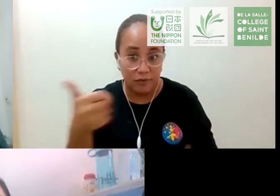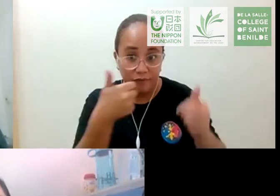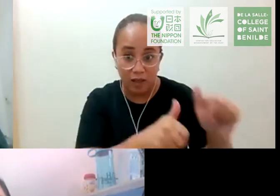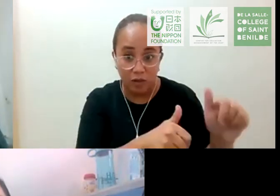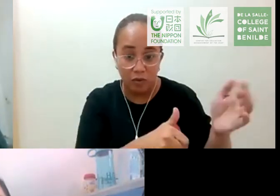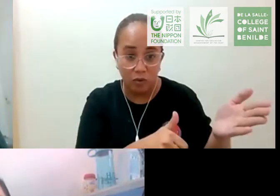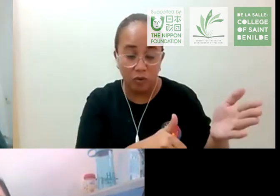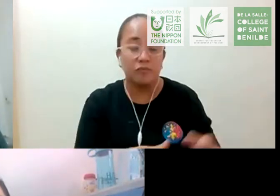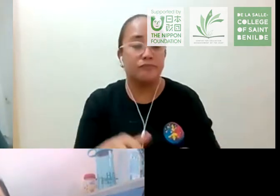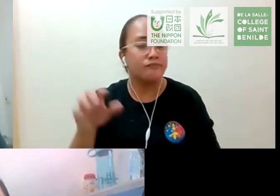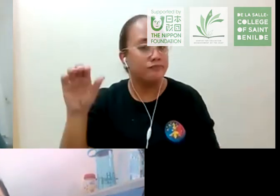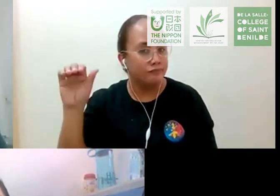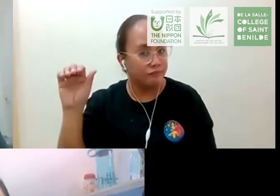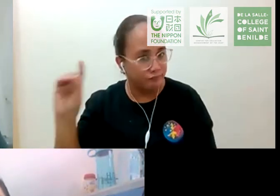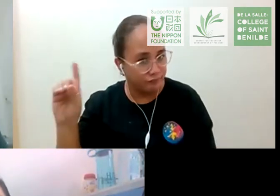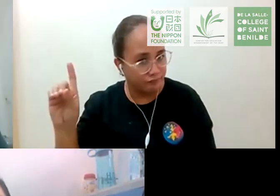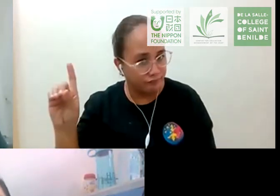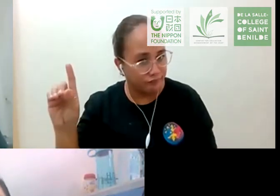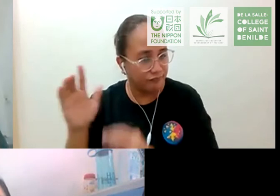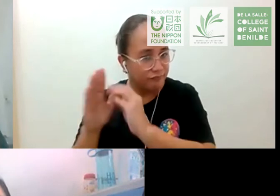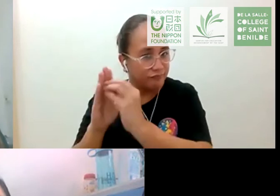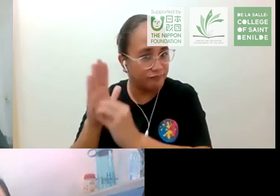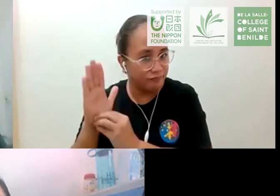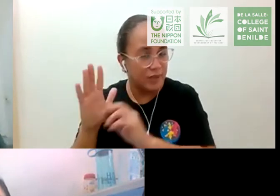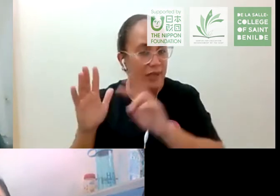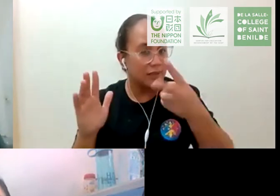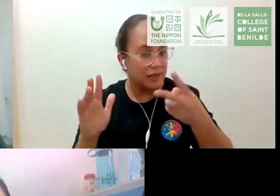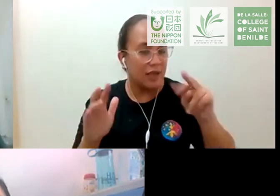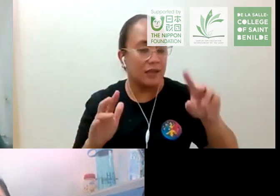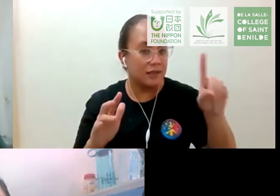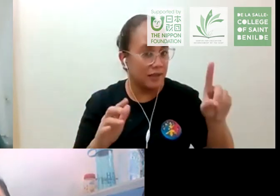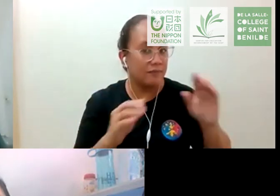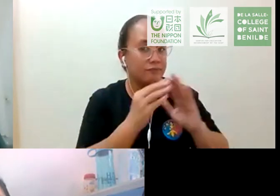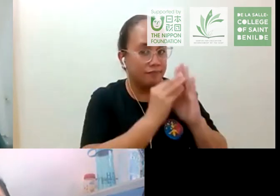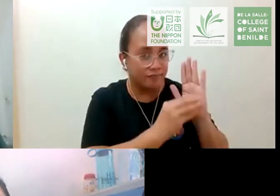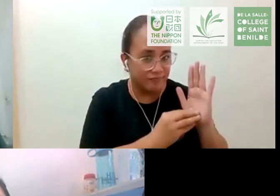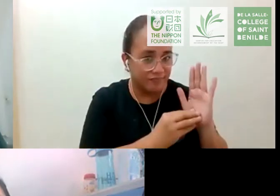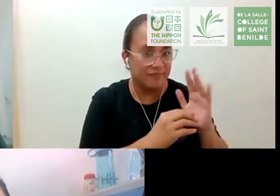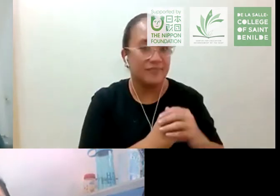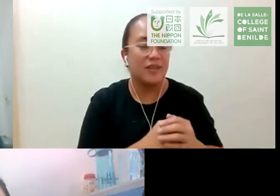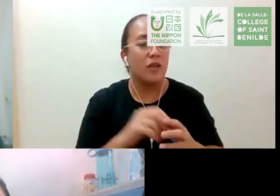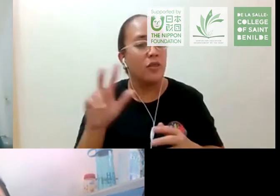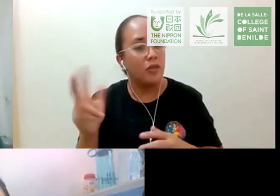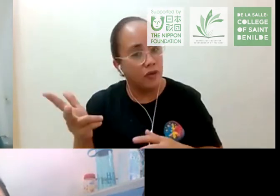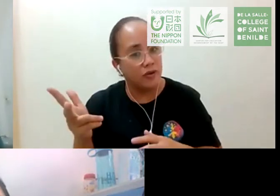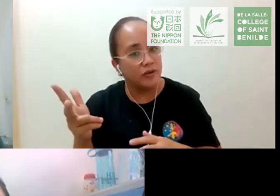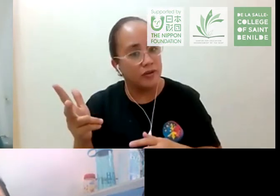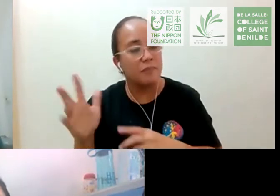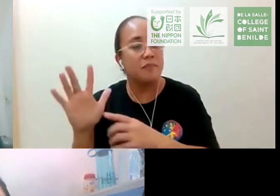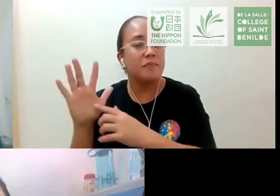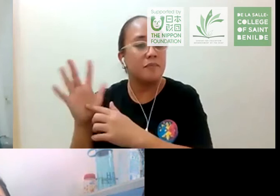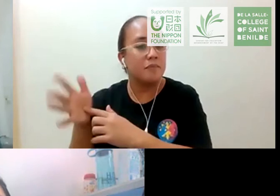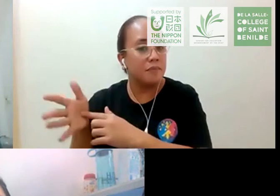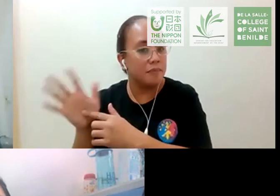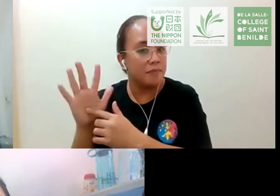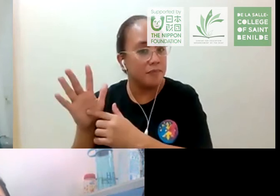Dominant hand shape. Second, non-dominant hand shape. Third, palm